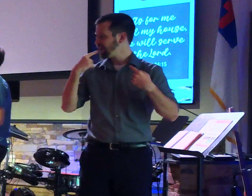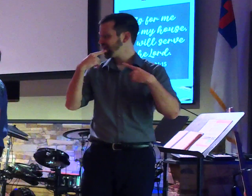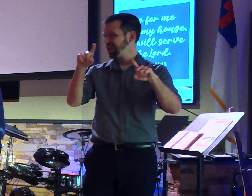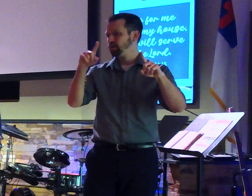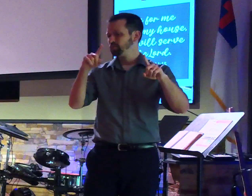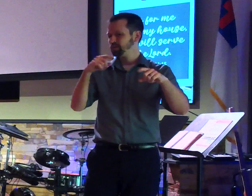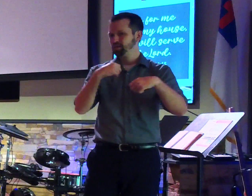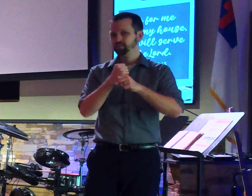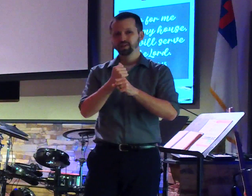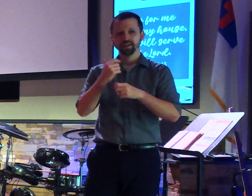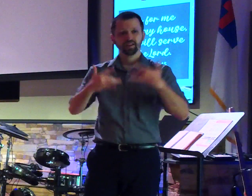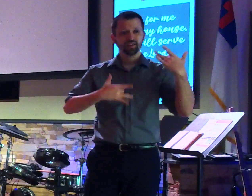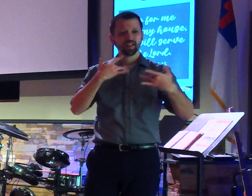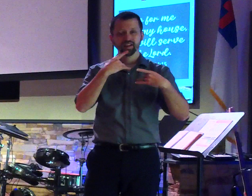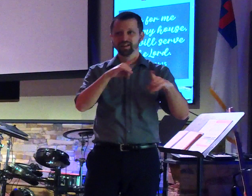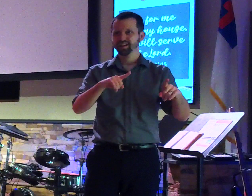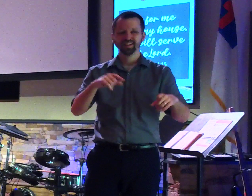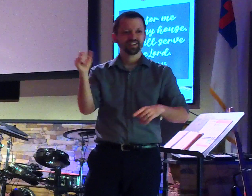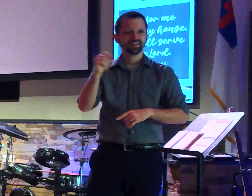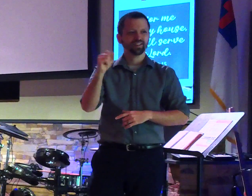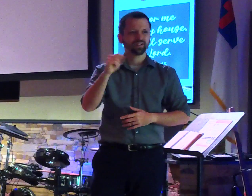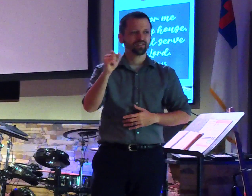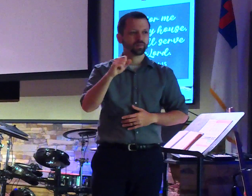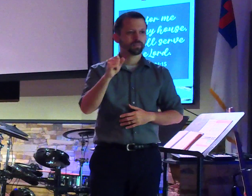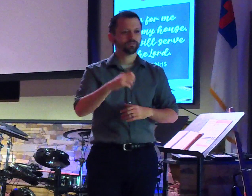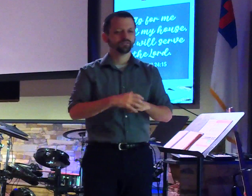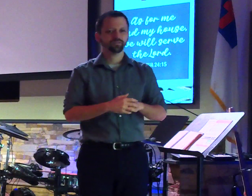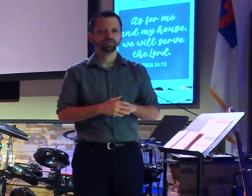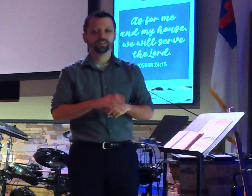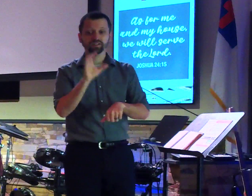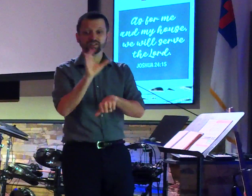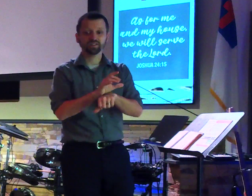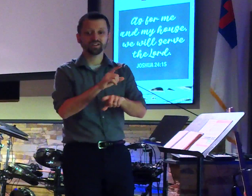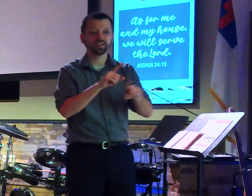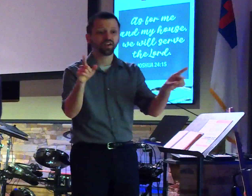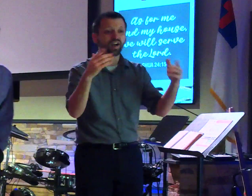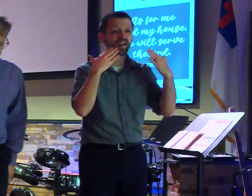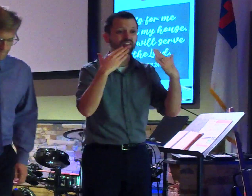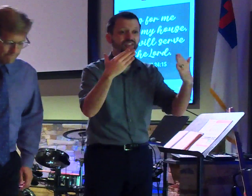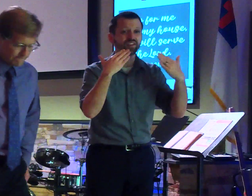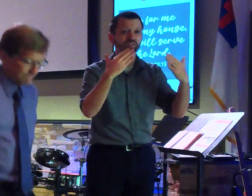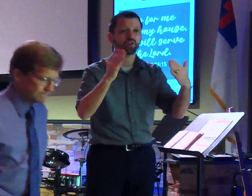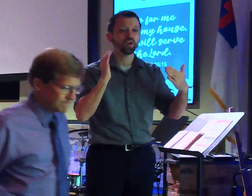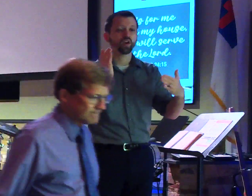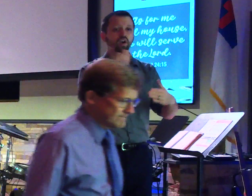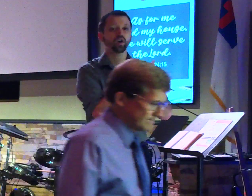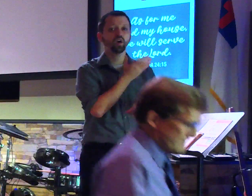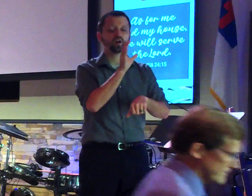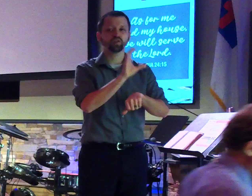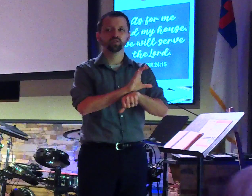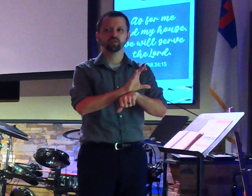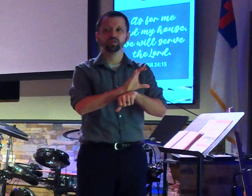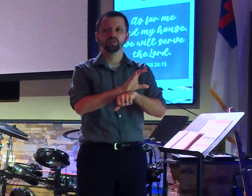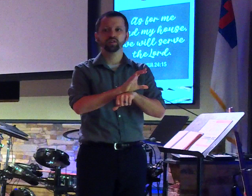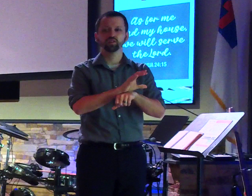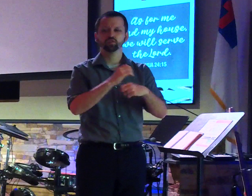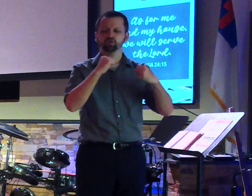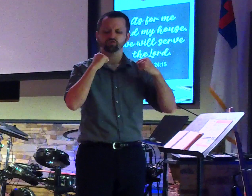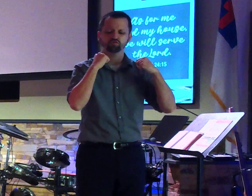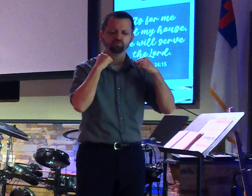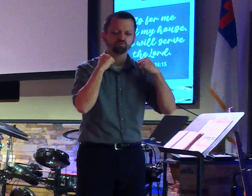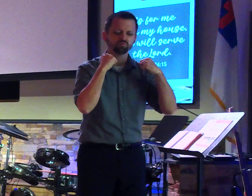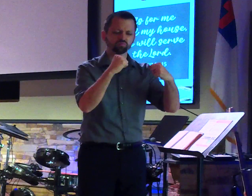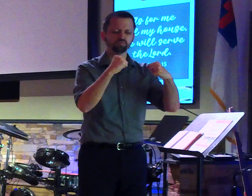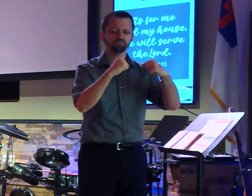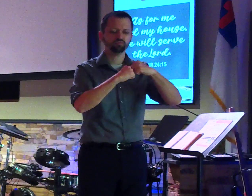like to make. Man, it's an exciting one. Why don't you share that with us? Church, aren't you thankful that we have a church that stands firm on God's word? Amen.